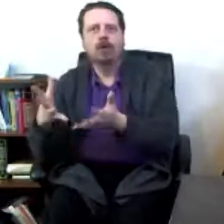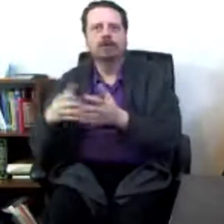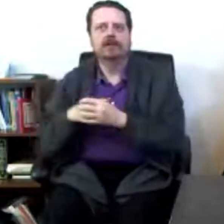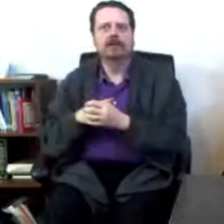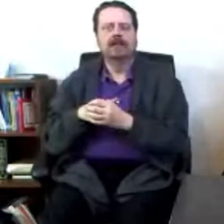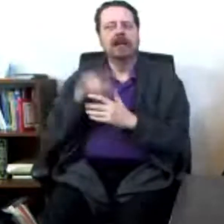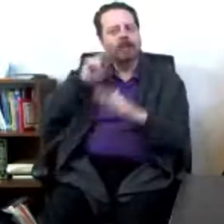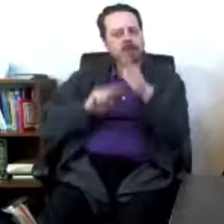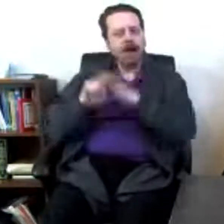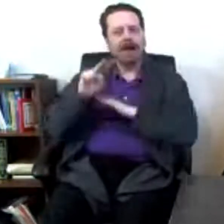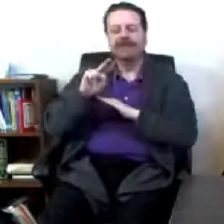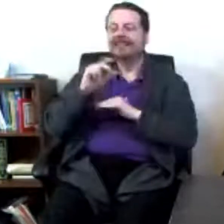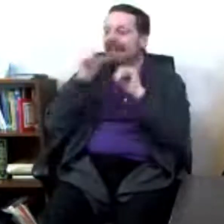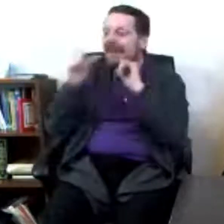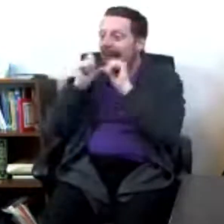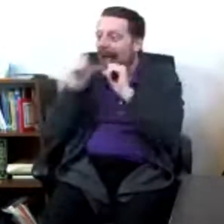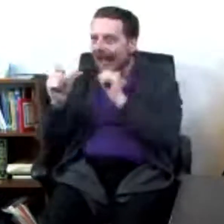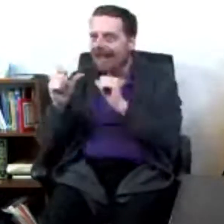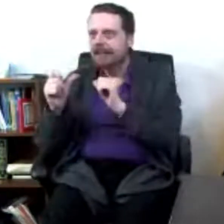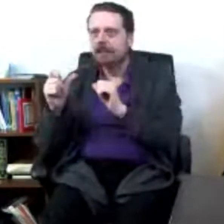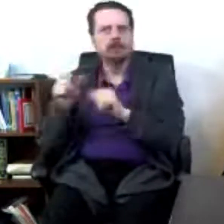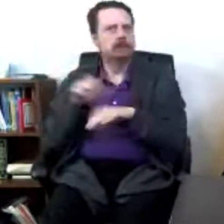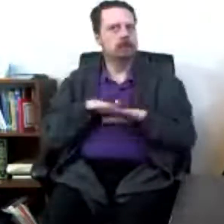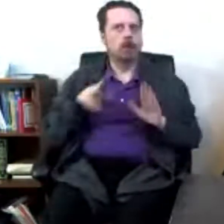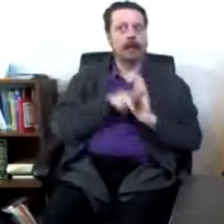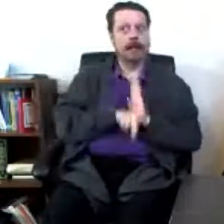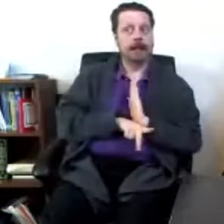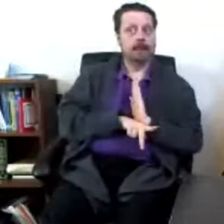So even if you deny them, but don't kill them,